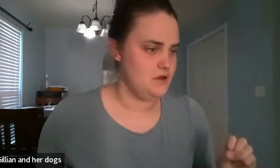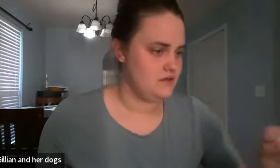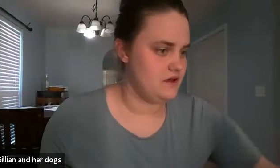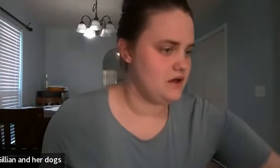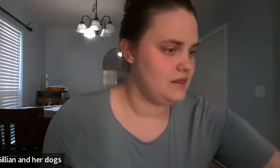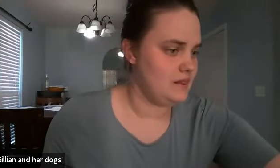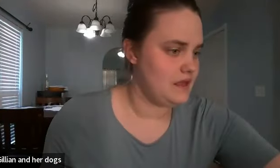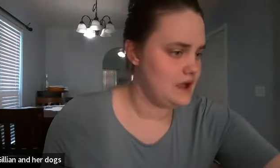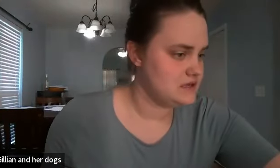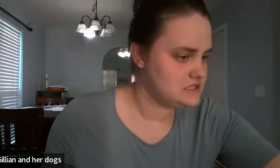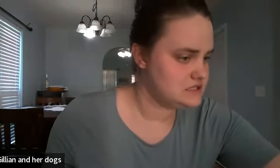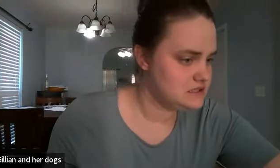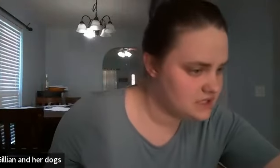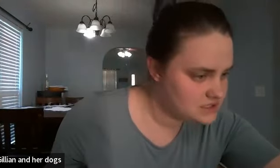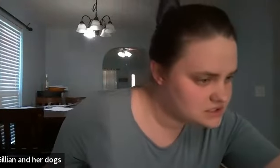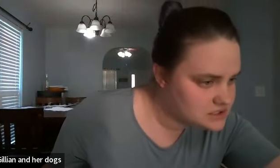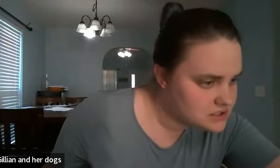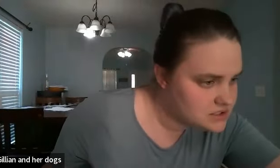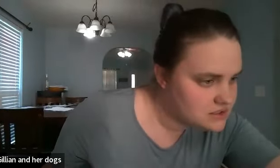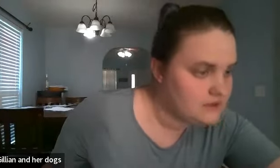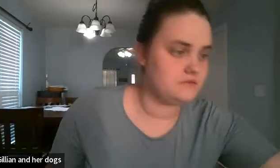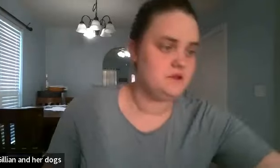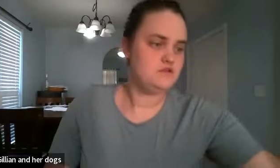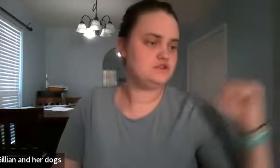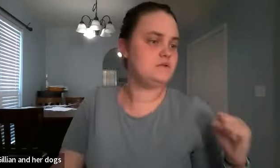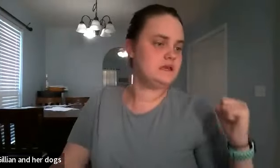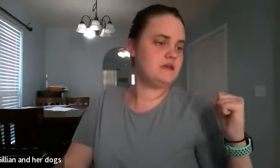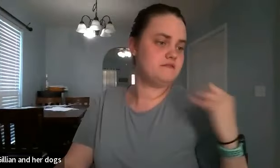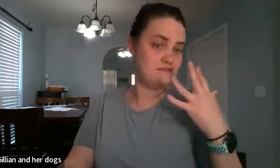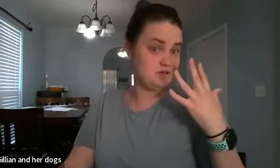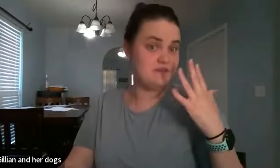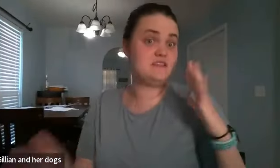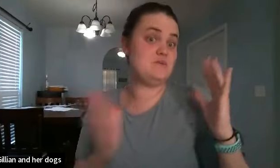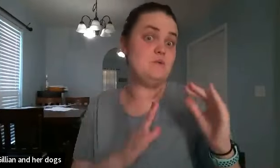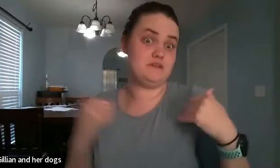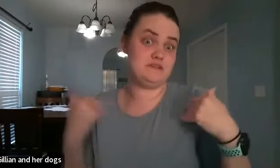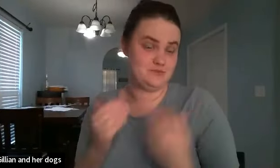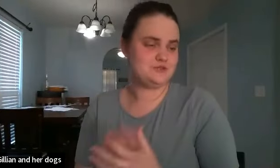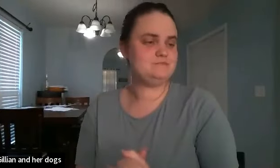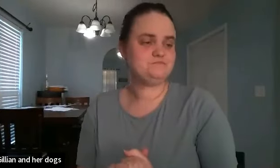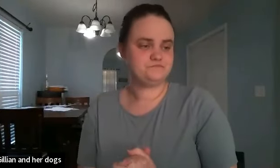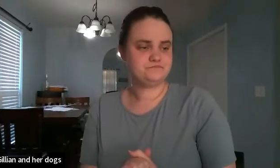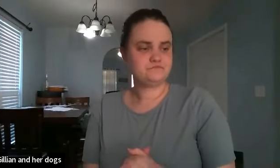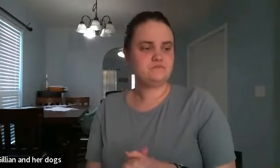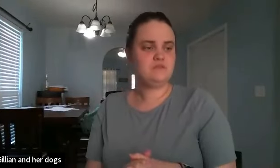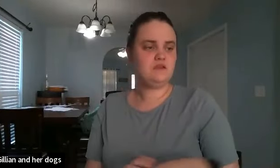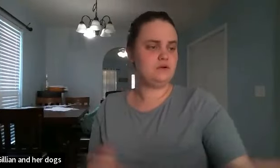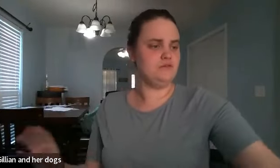the last, making sure. Okay, good. There's only 5 more left, and then we'll move on to animals. Or no,